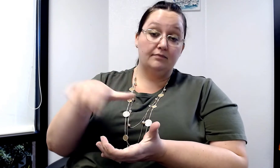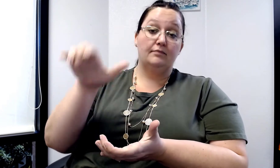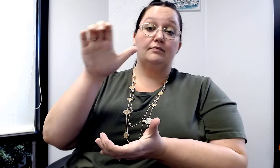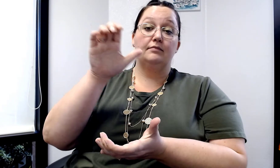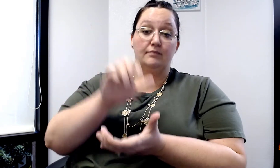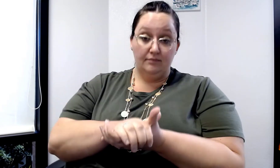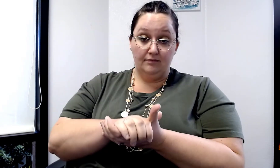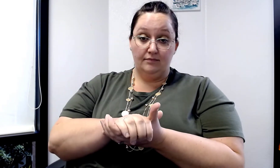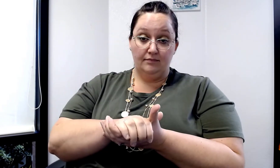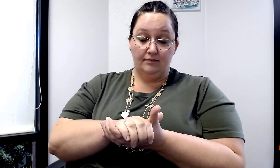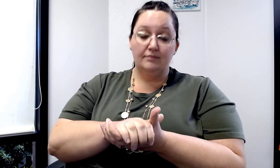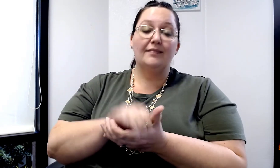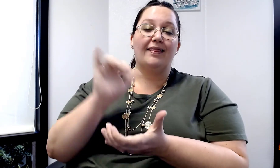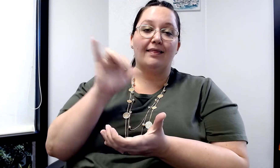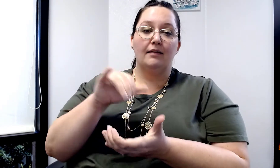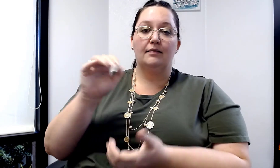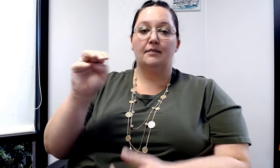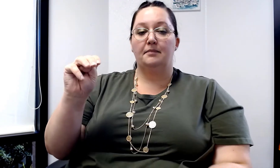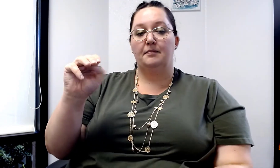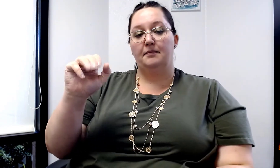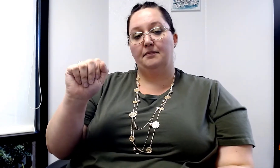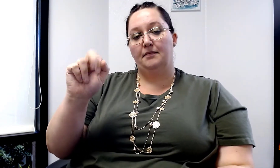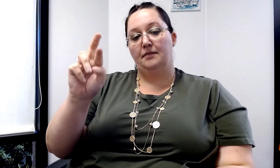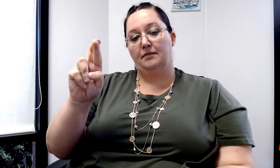If you circle and hit, that is marriage.